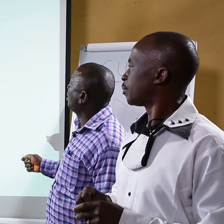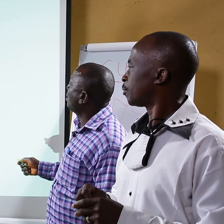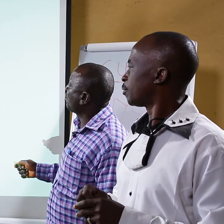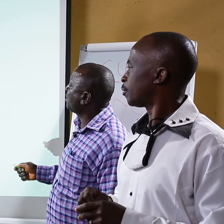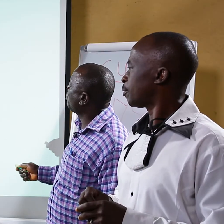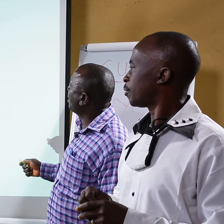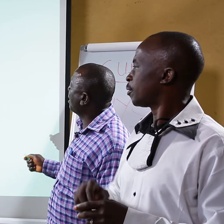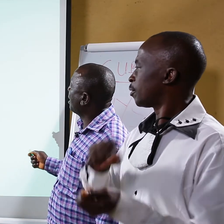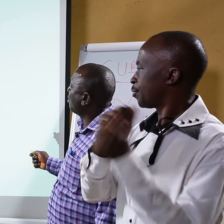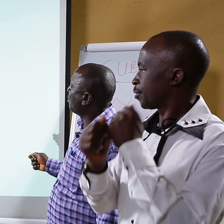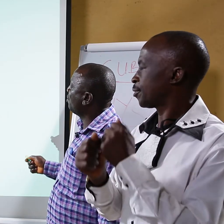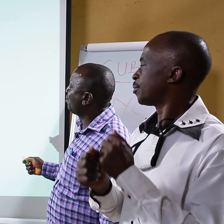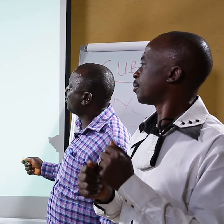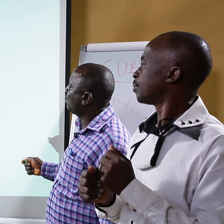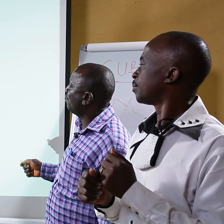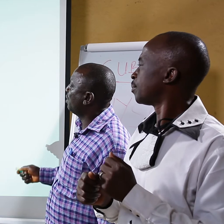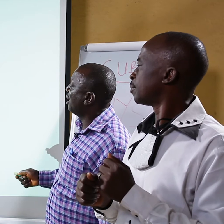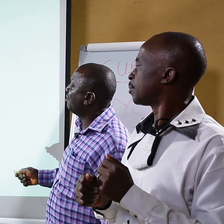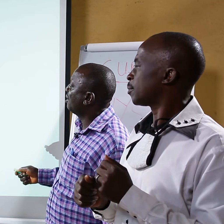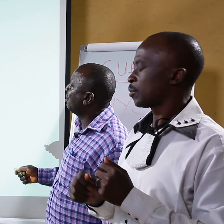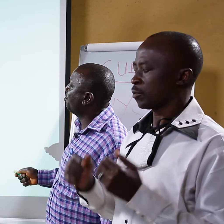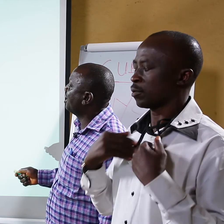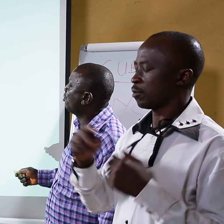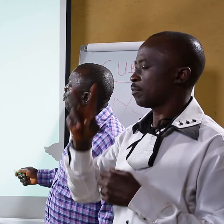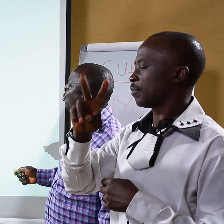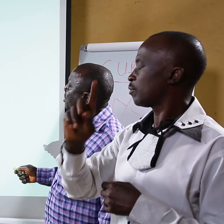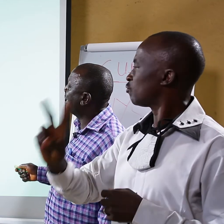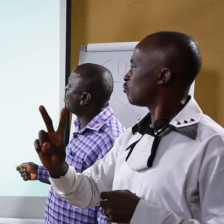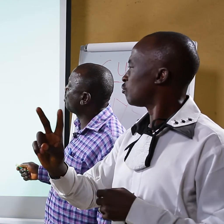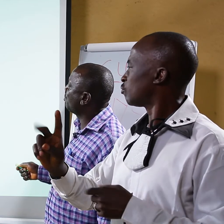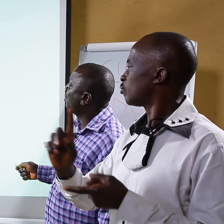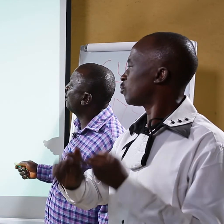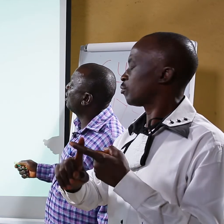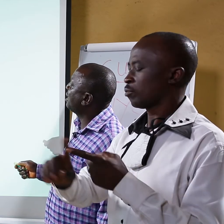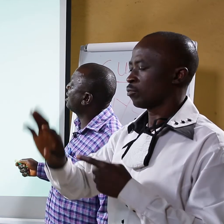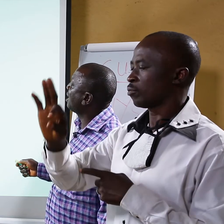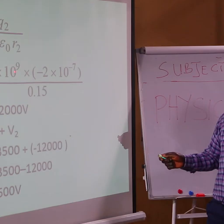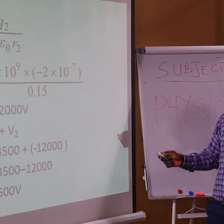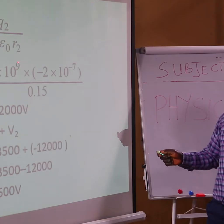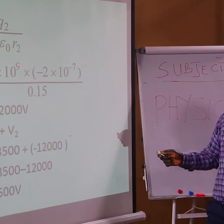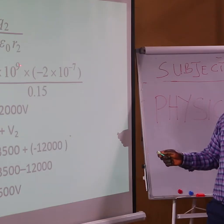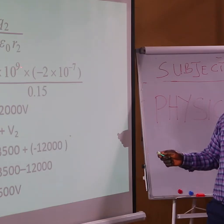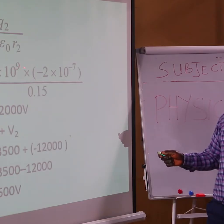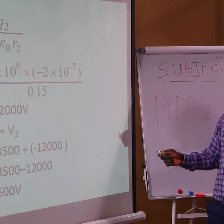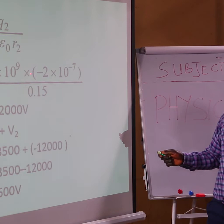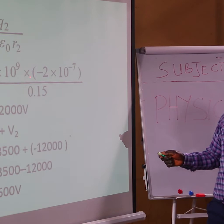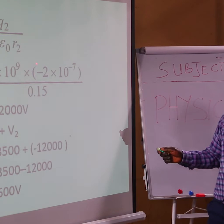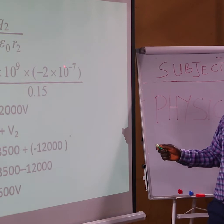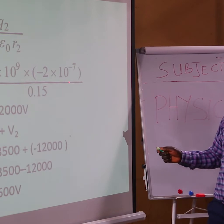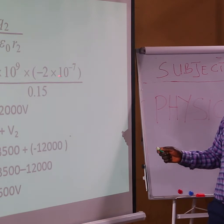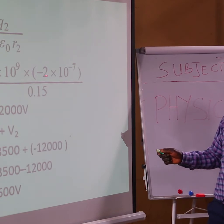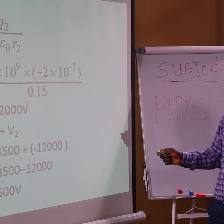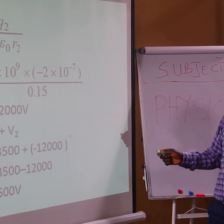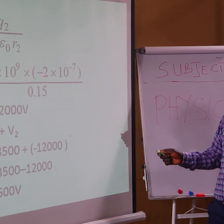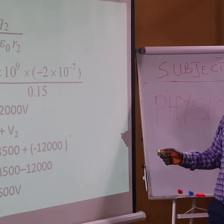R2. Substituting in our values, we will have V2 to be equals to 9 times 10 raised to power 9